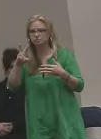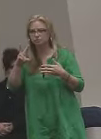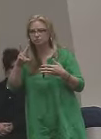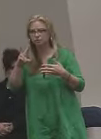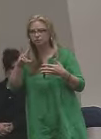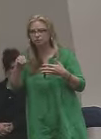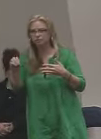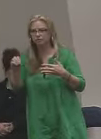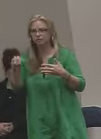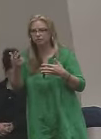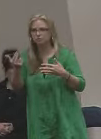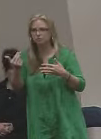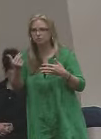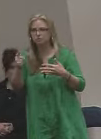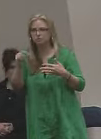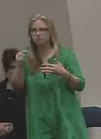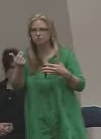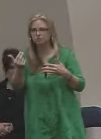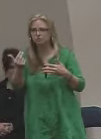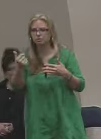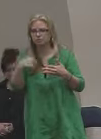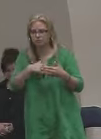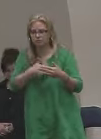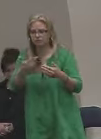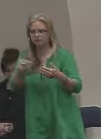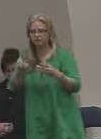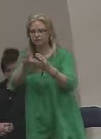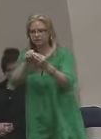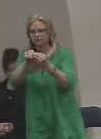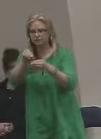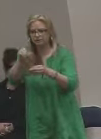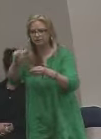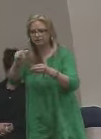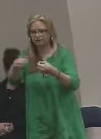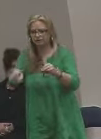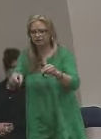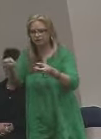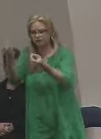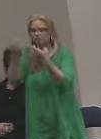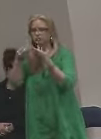2013, when we had a meeting at the DA's office and I was told about this,